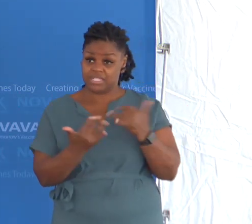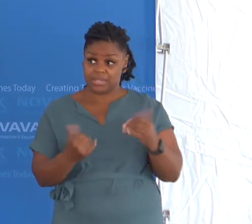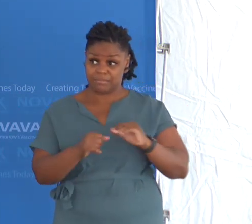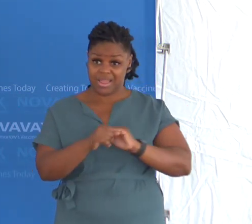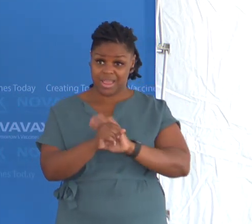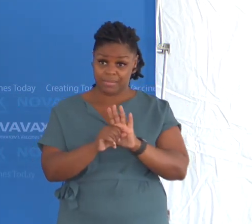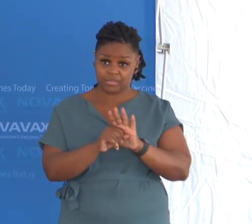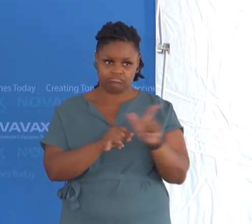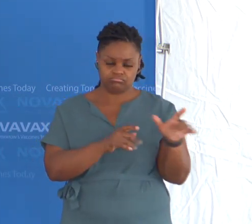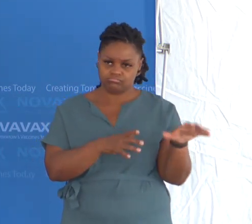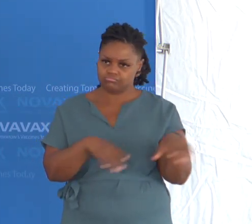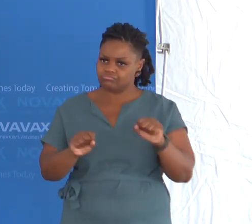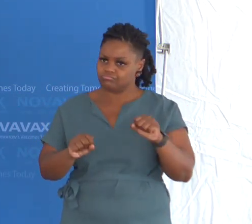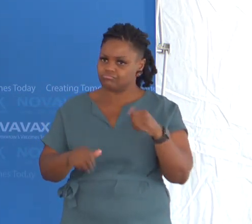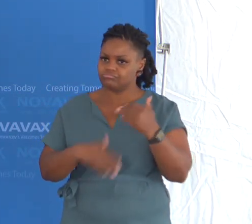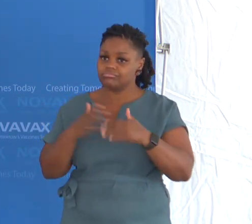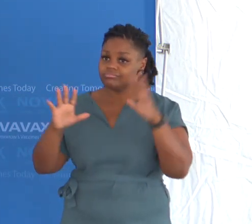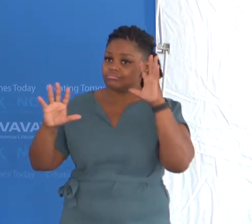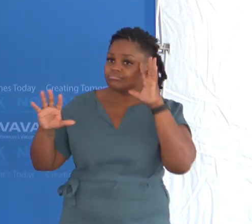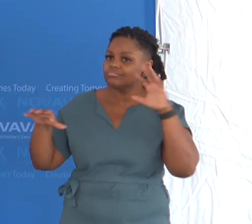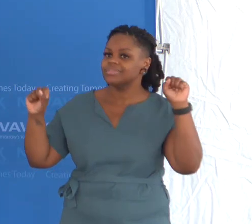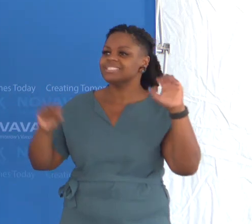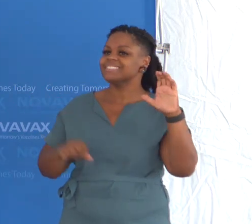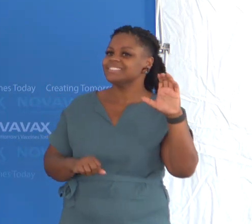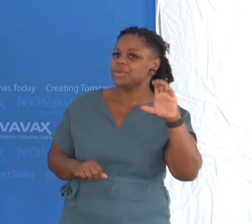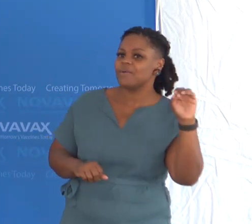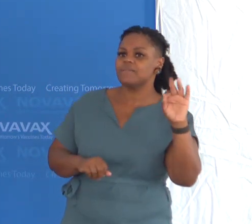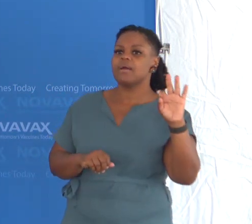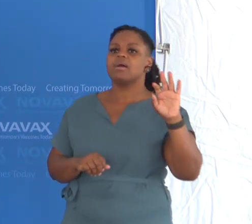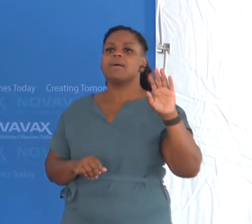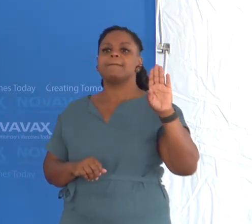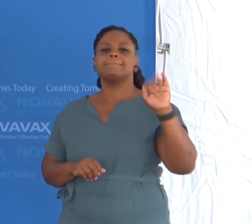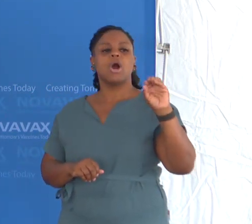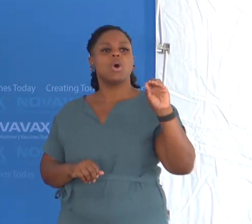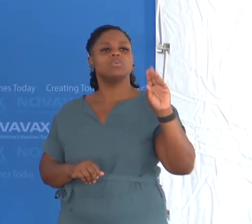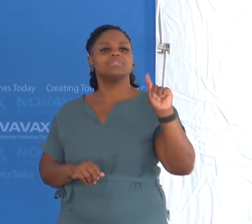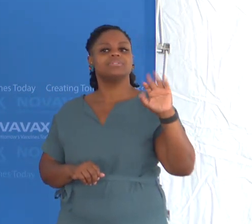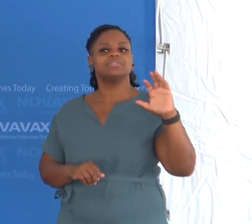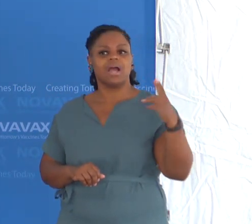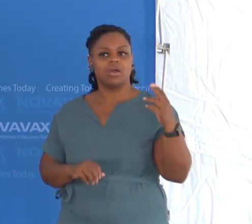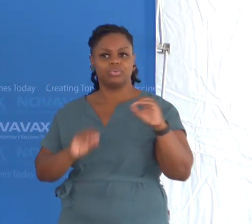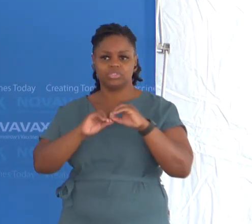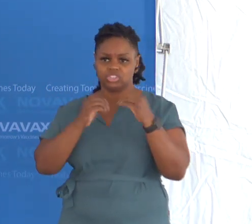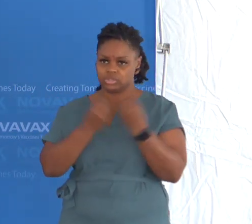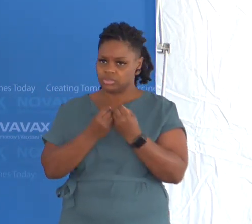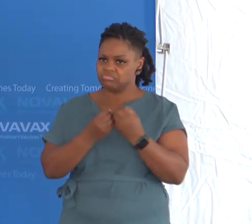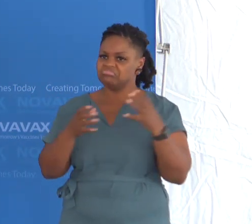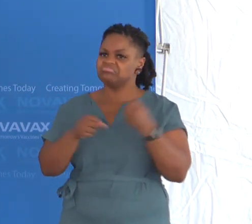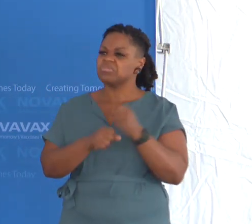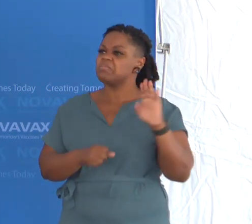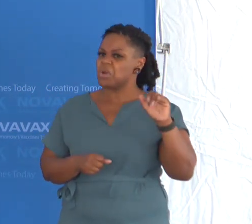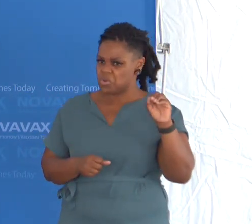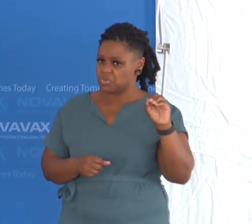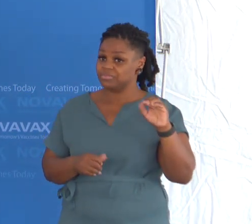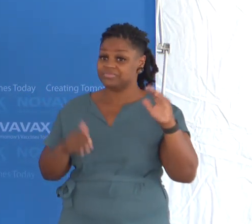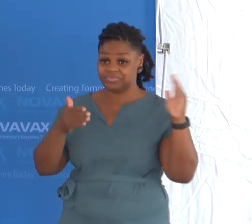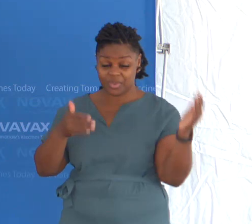the Biotechnology Innovation Organizations, BIO. Please welcome Dr. Michelle McMurray